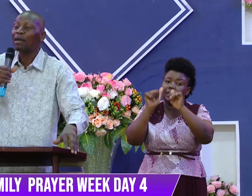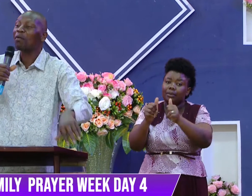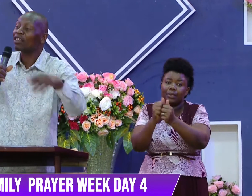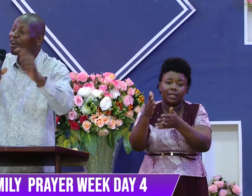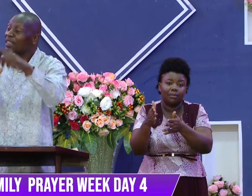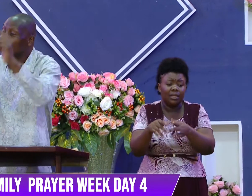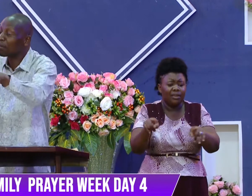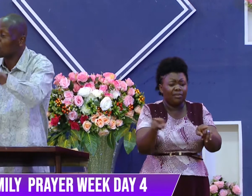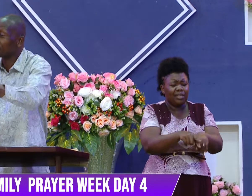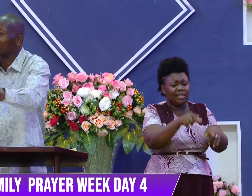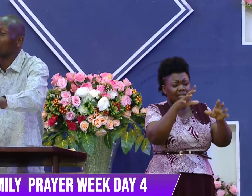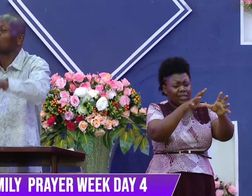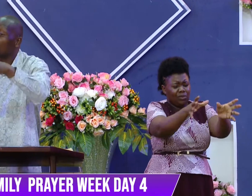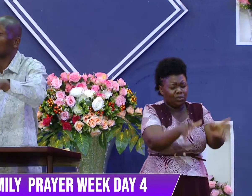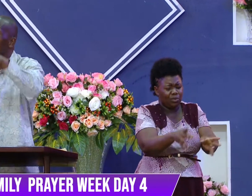with